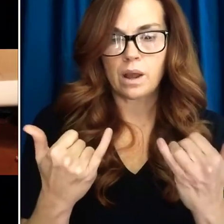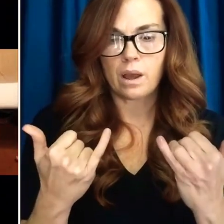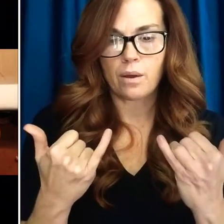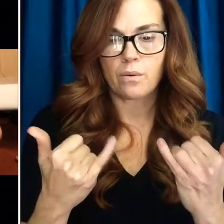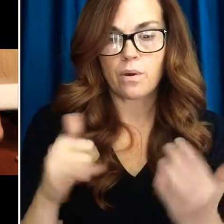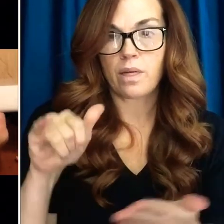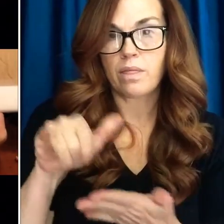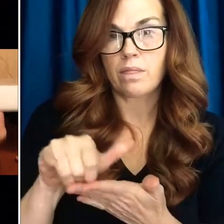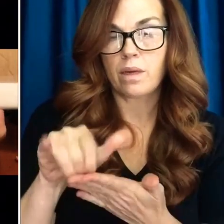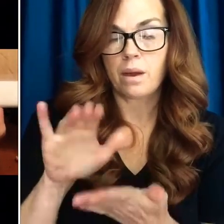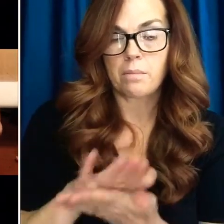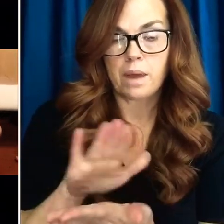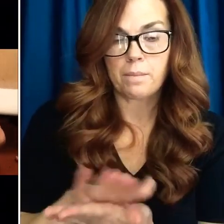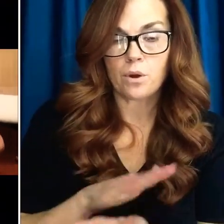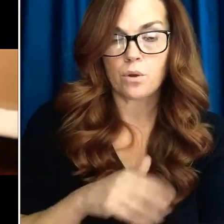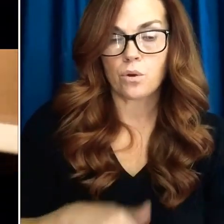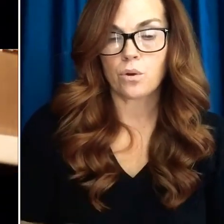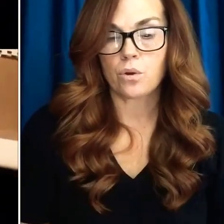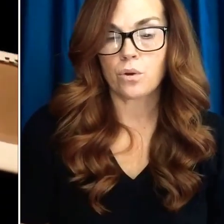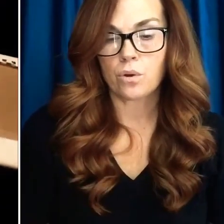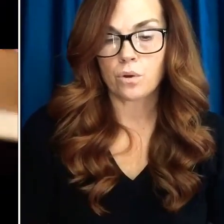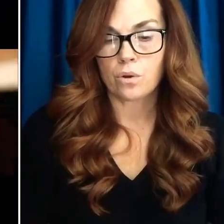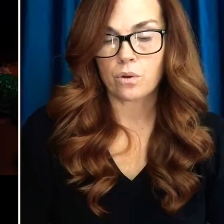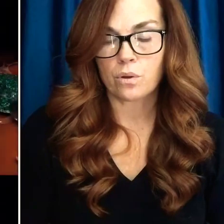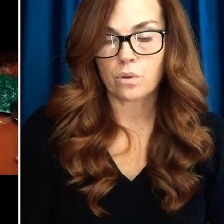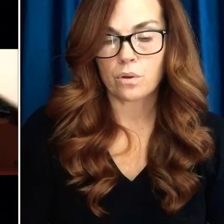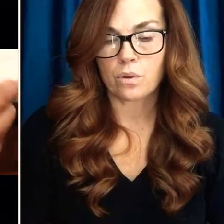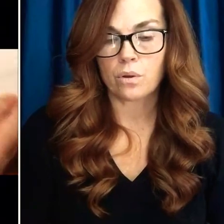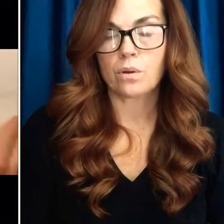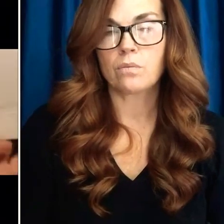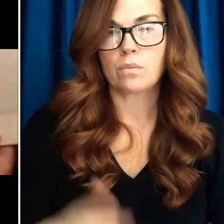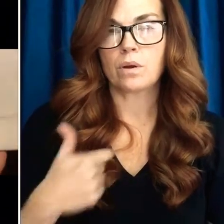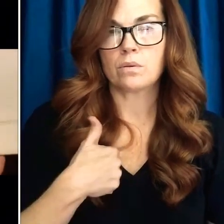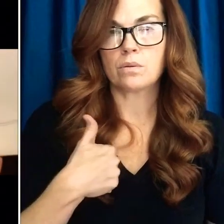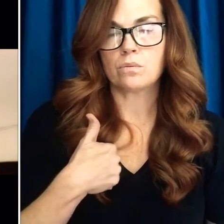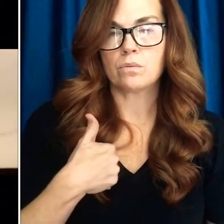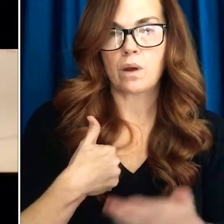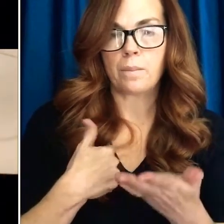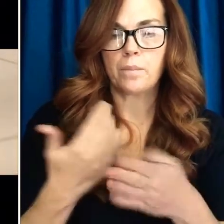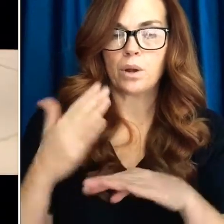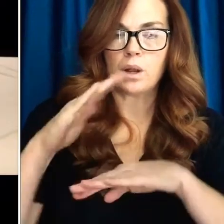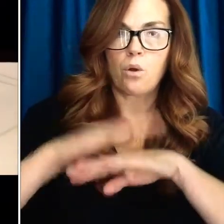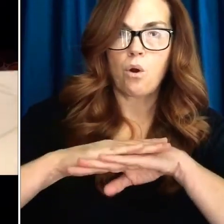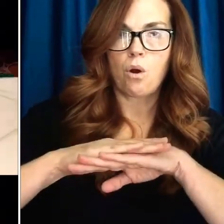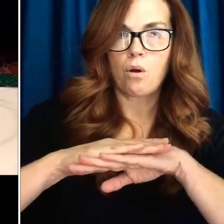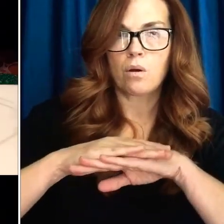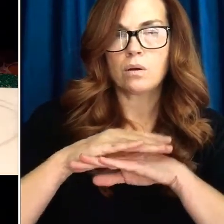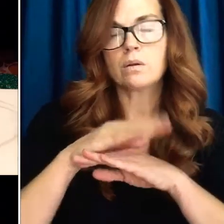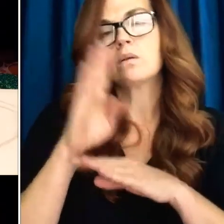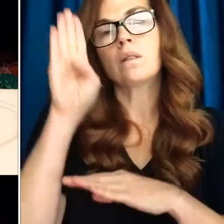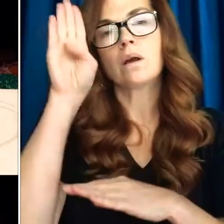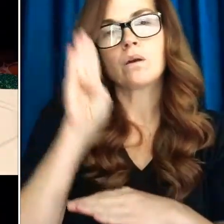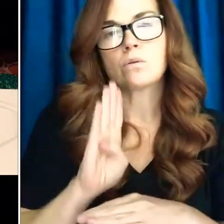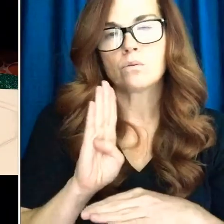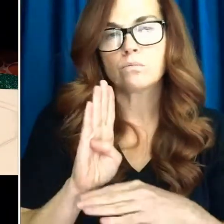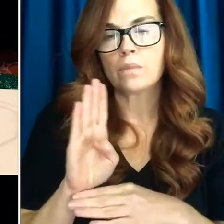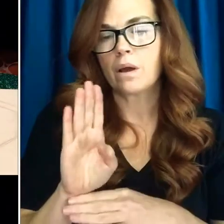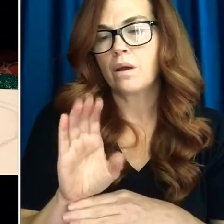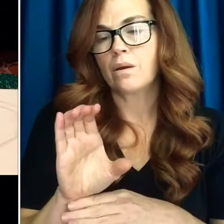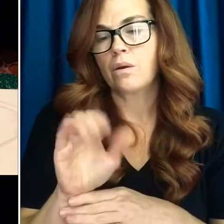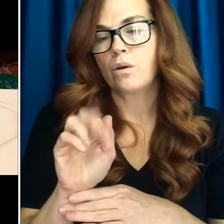taped this paper, my sketchbook paper that I was drawing on, to the cardboard. And now that